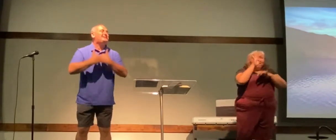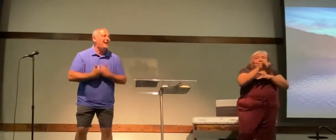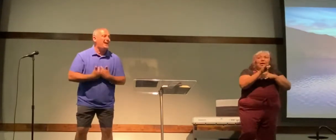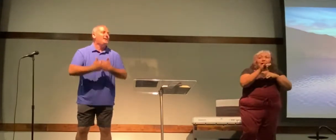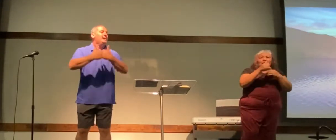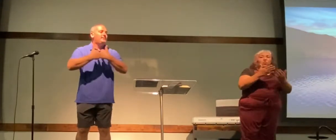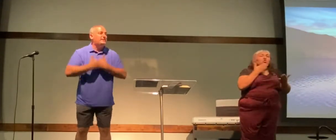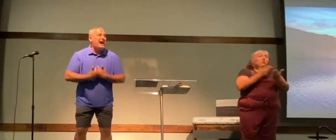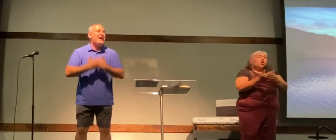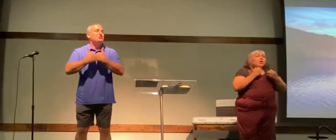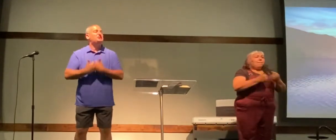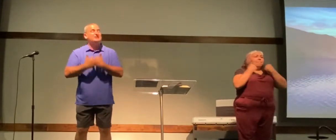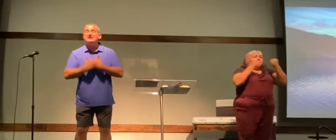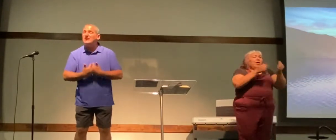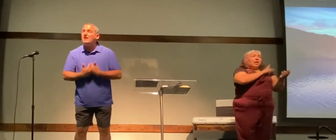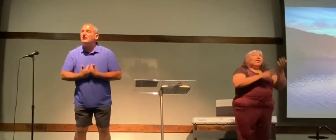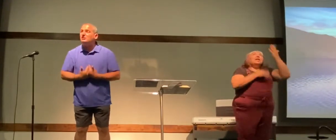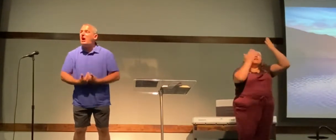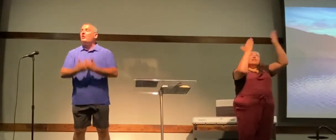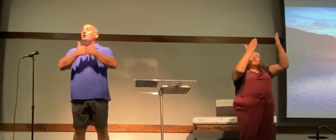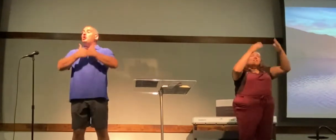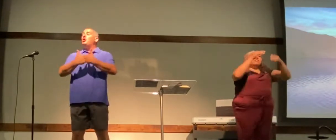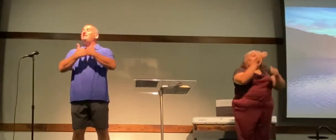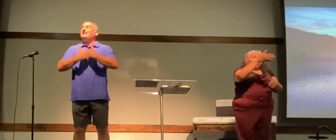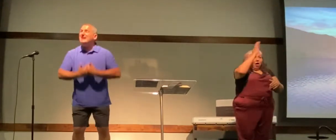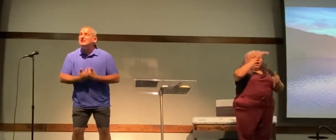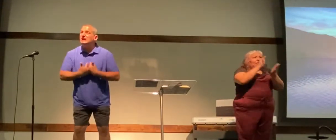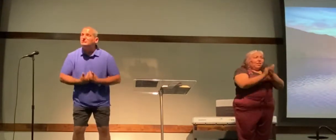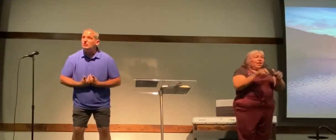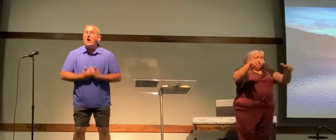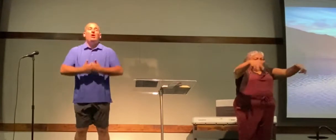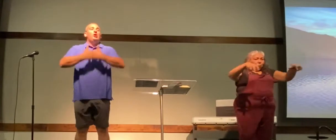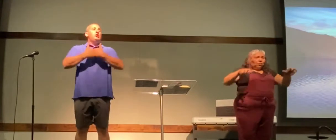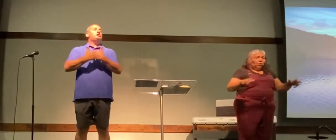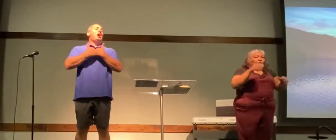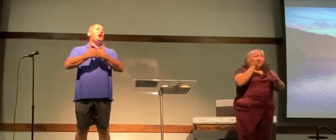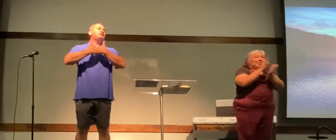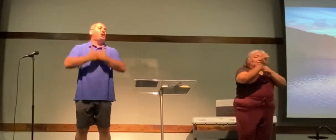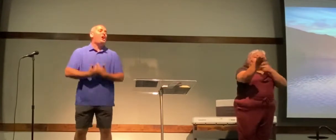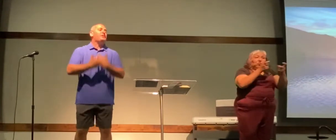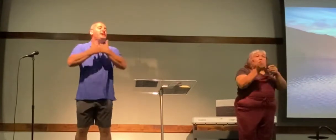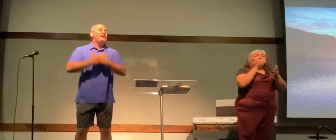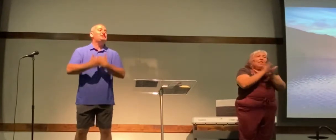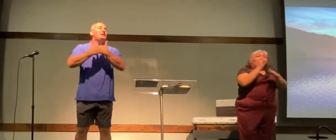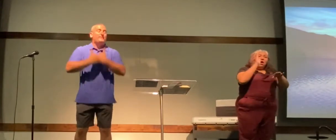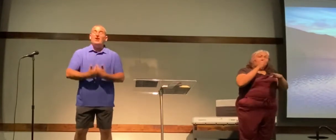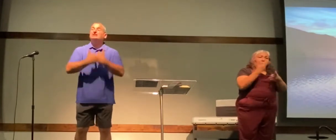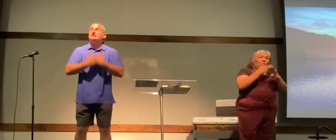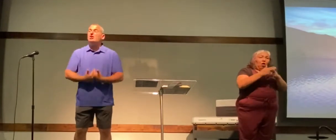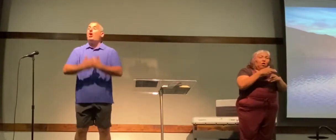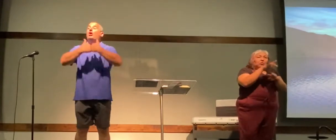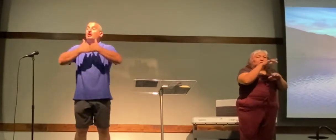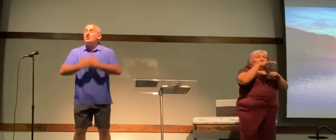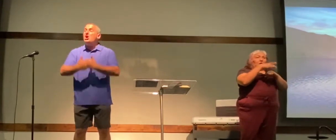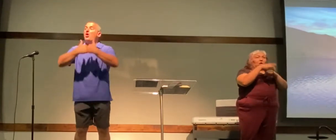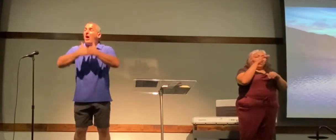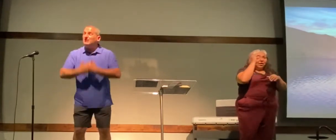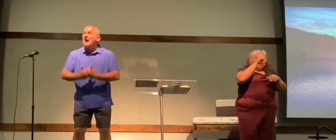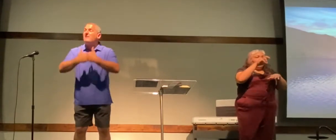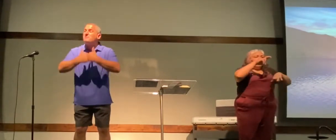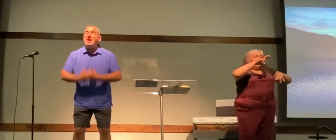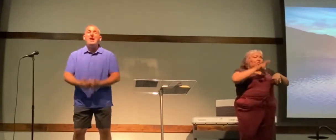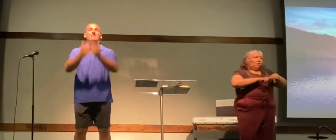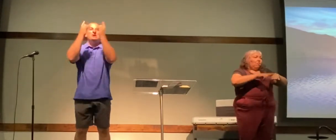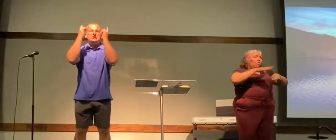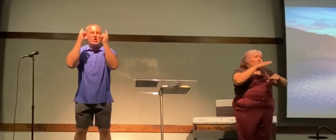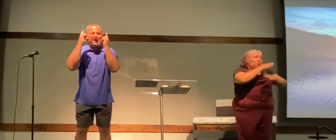mighty King, the God who sits on the throne, who is in control, who calls earth His footstool. You are